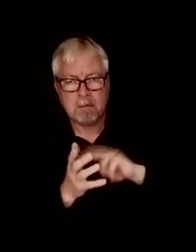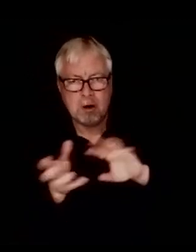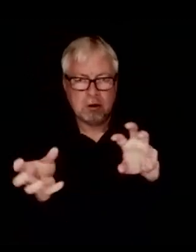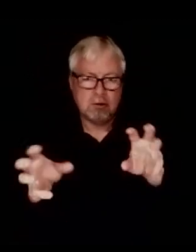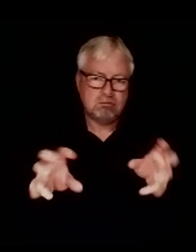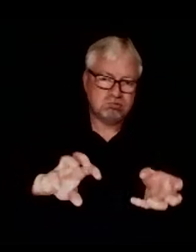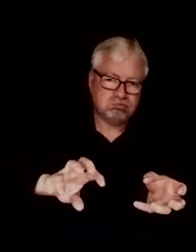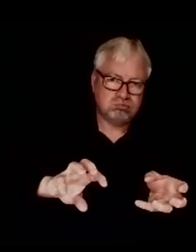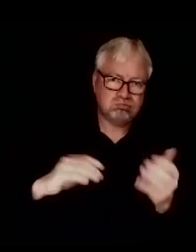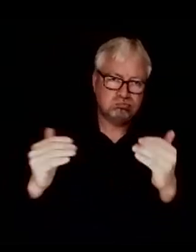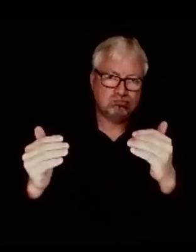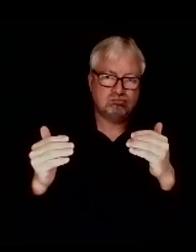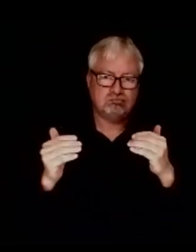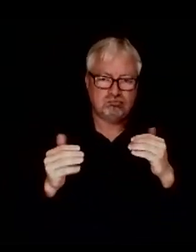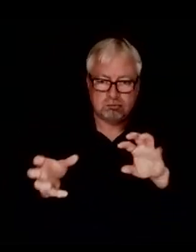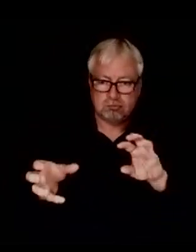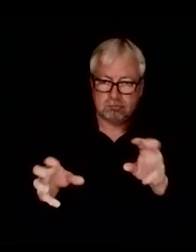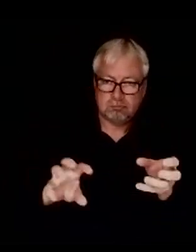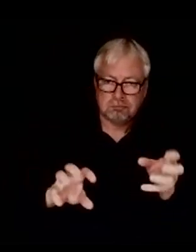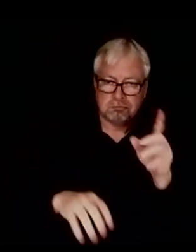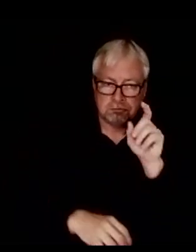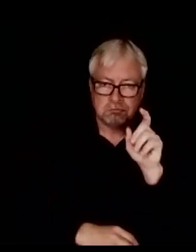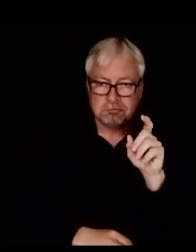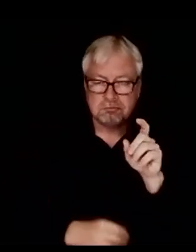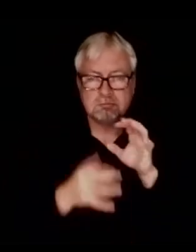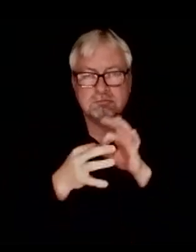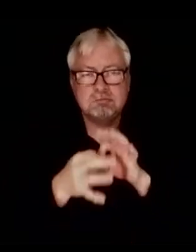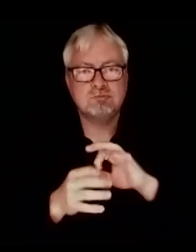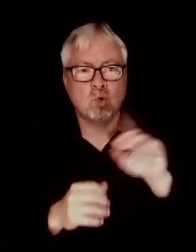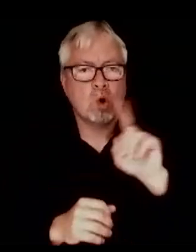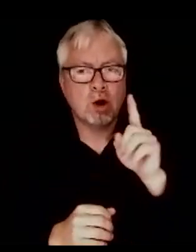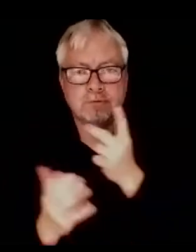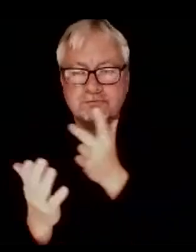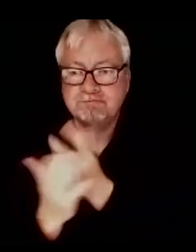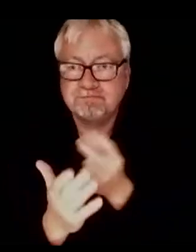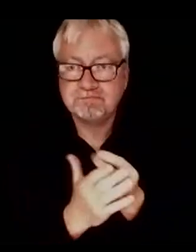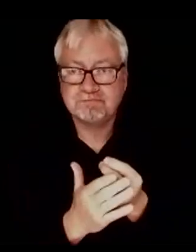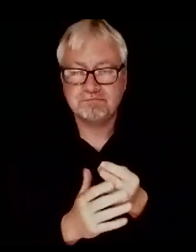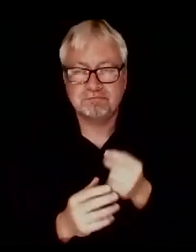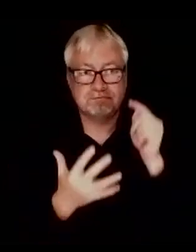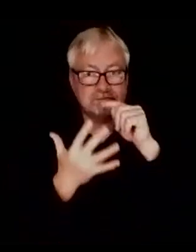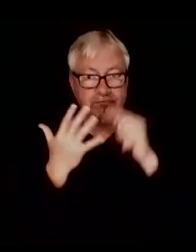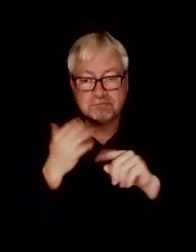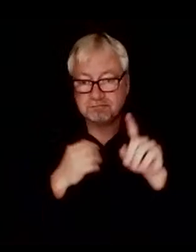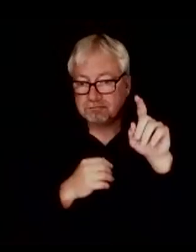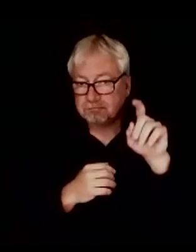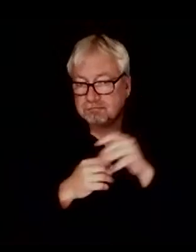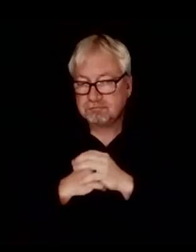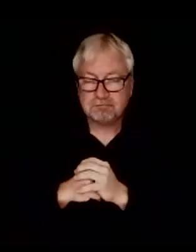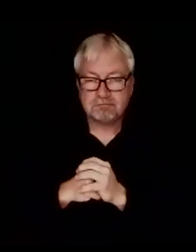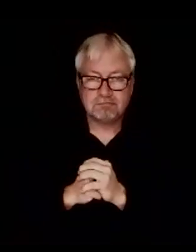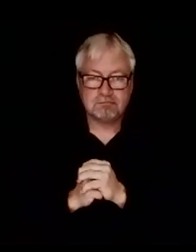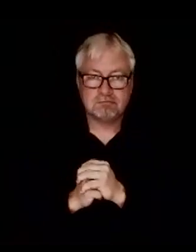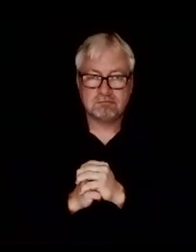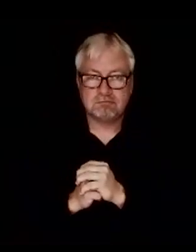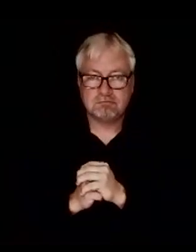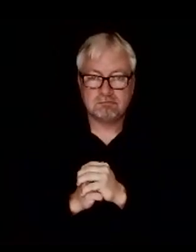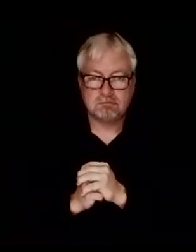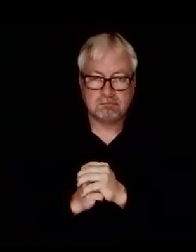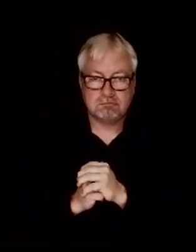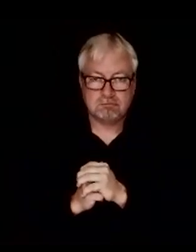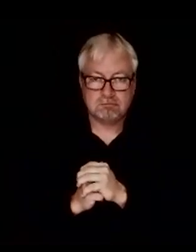the place where they're going to be administered? Yeah, actually, Catherine, Jan again, we